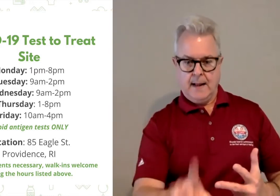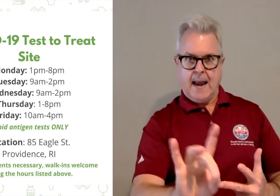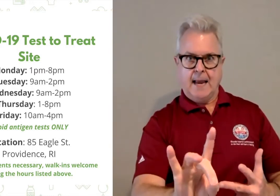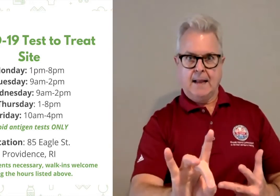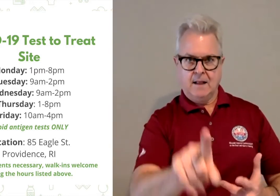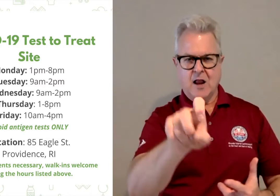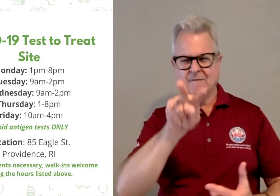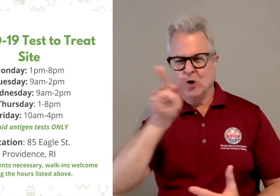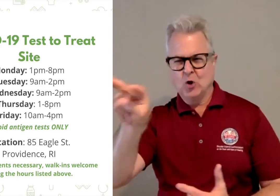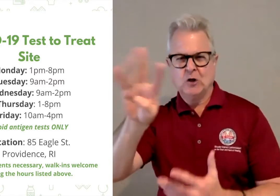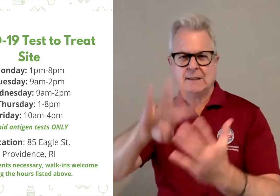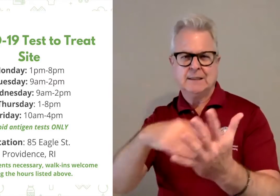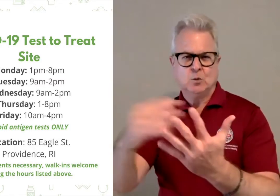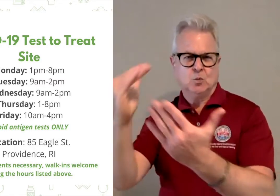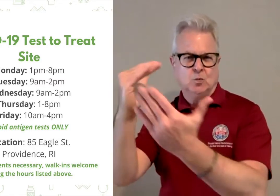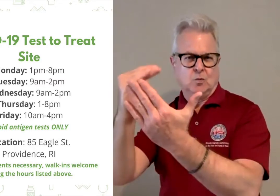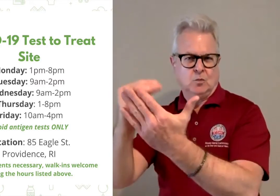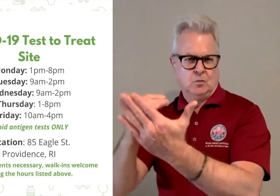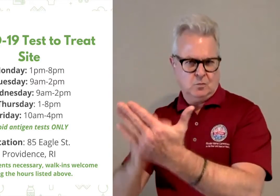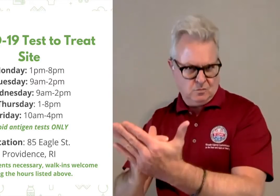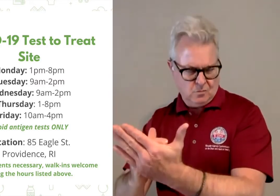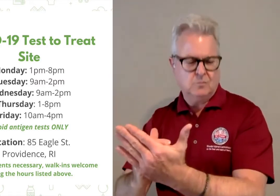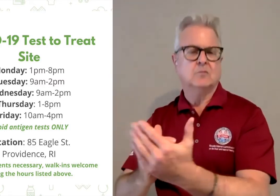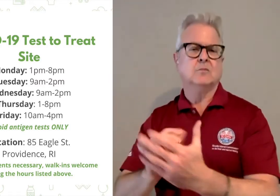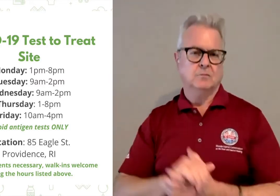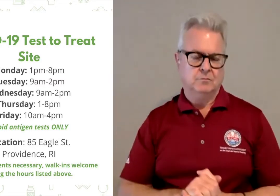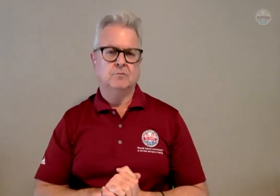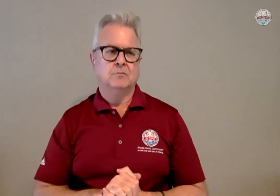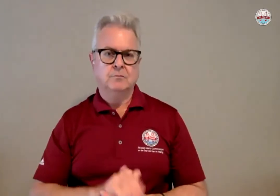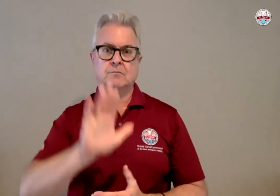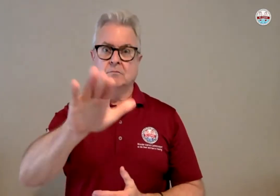1 to 8 at night. So you need to look at the schedule and see what days those hours apply.